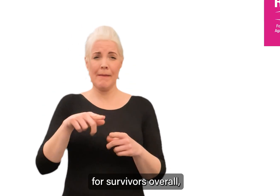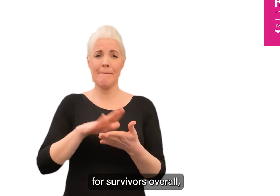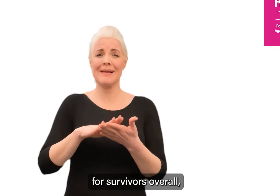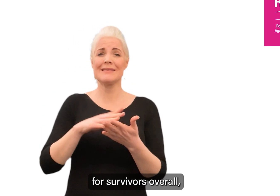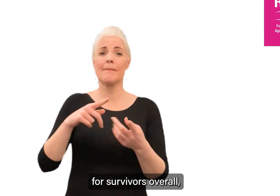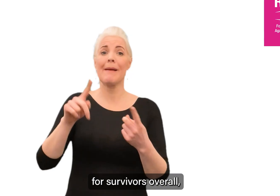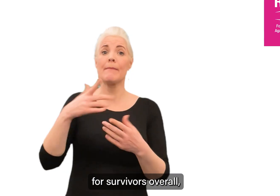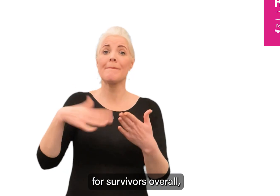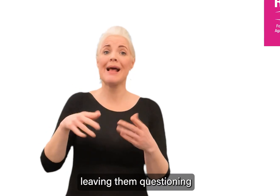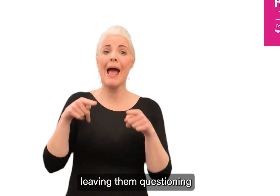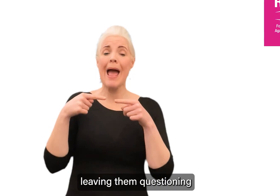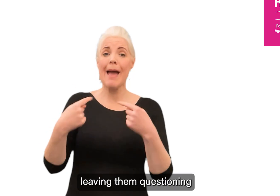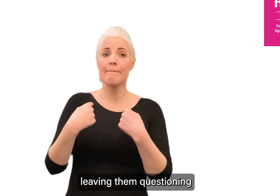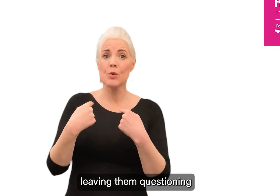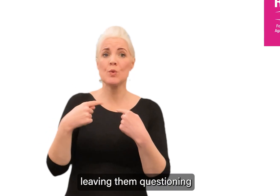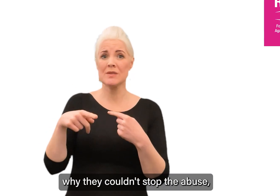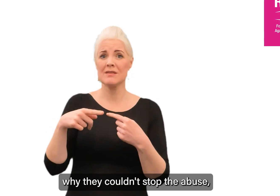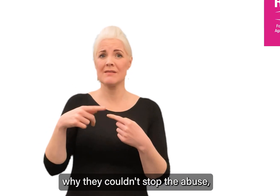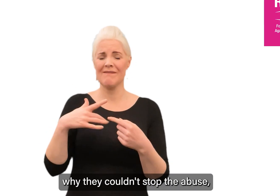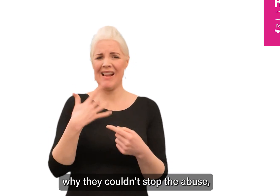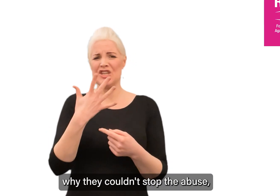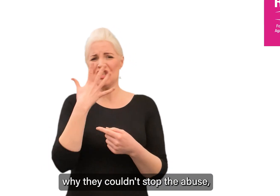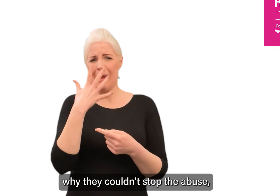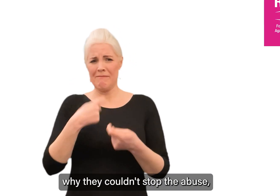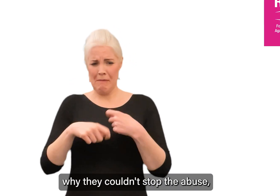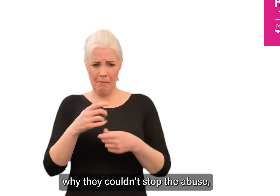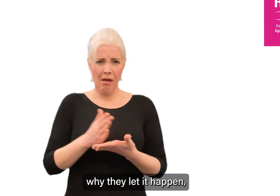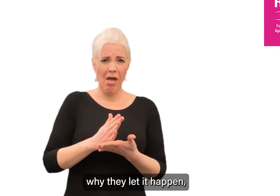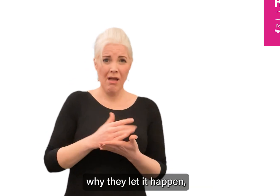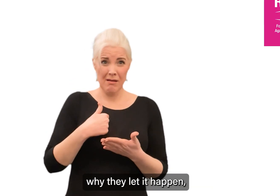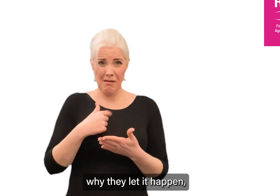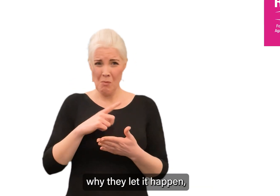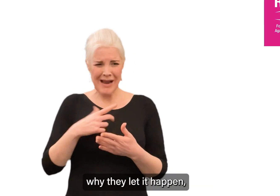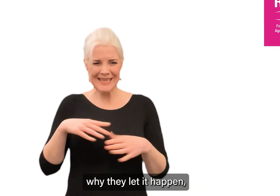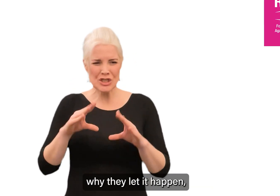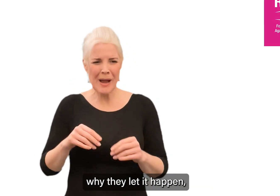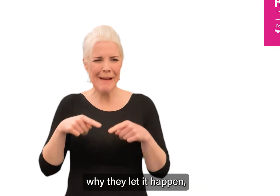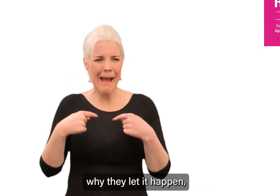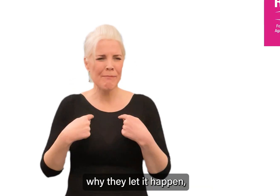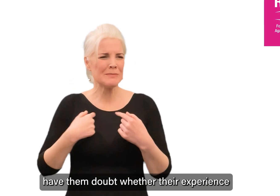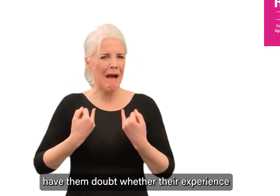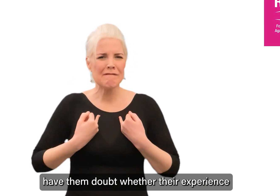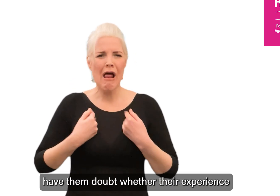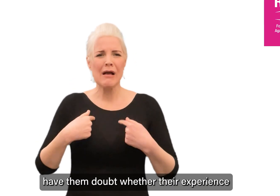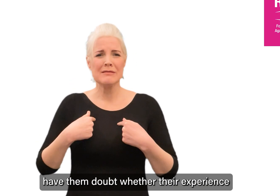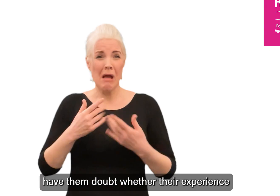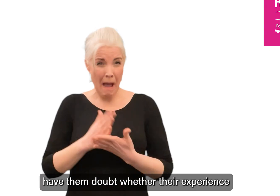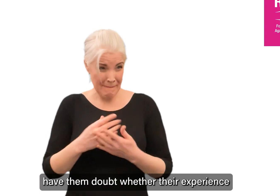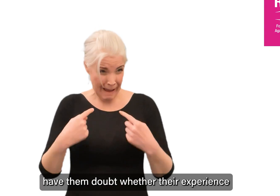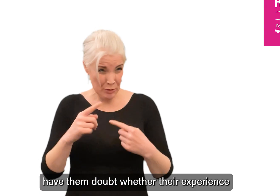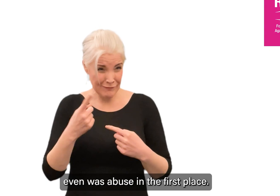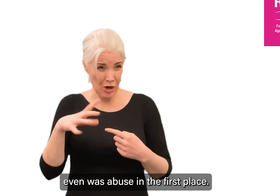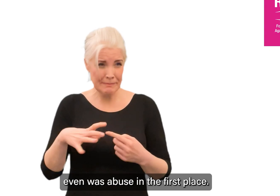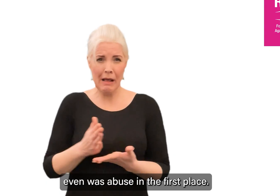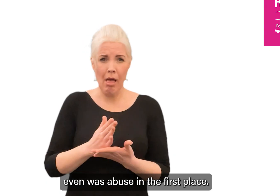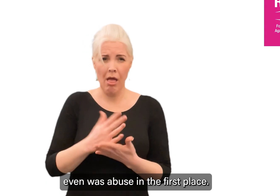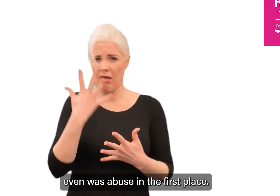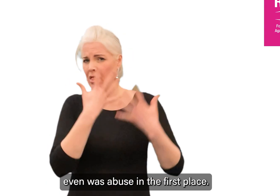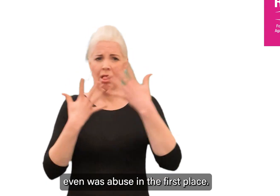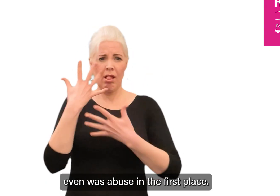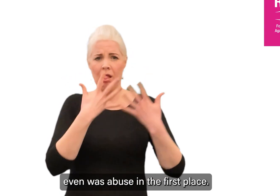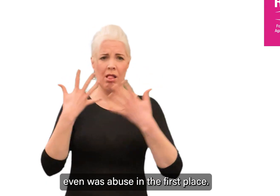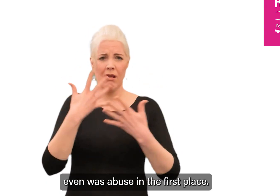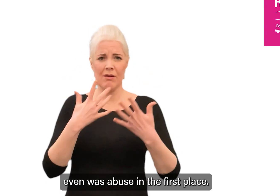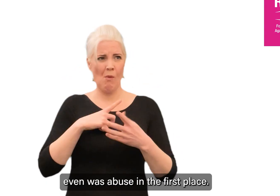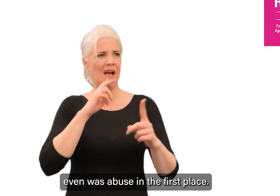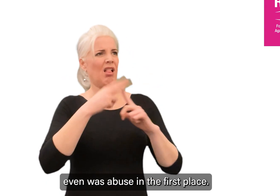shame for survivors overall, leaving them questioning why they couldn't stop the abuse, why they let it happen, have them doubt whether their experience even was abuse